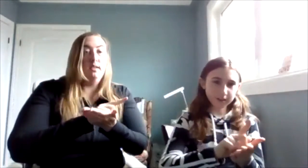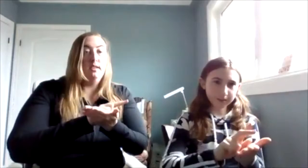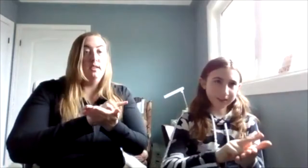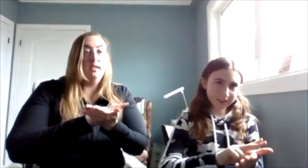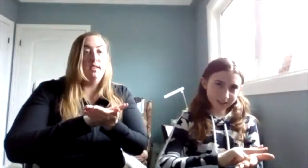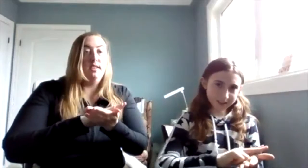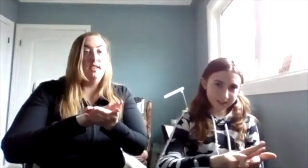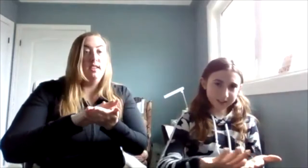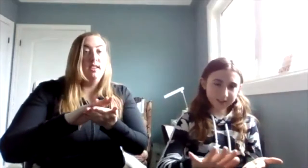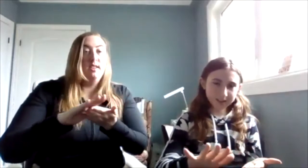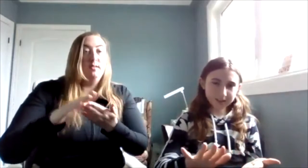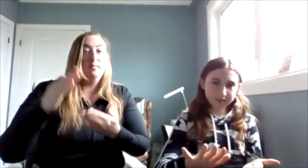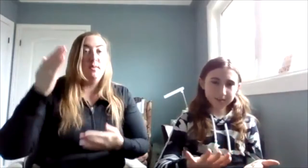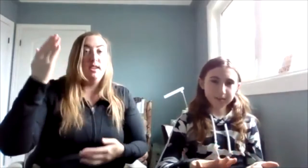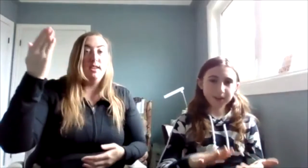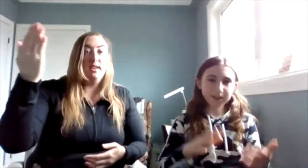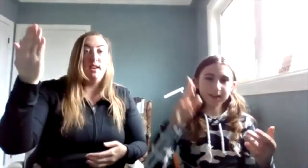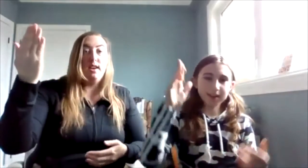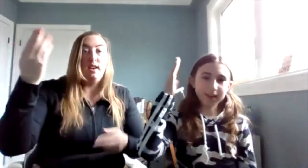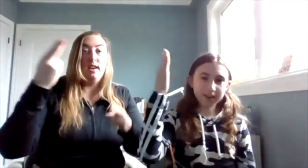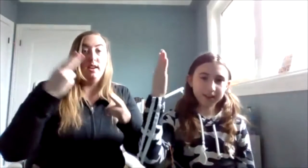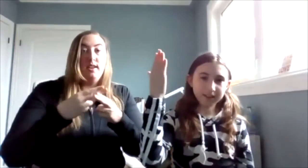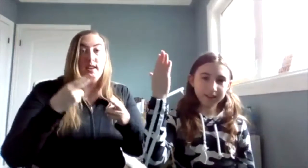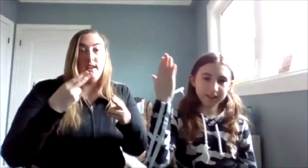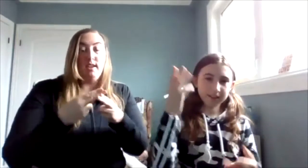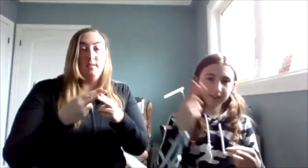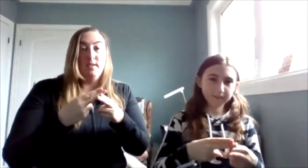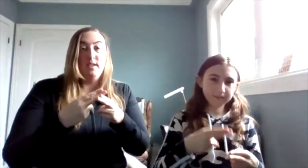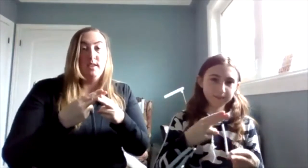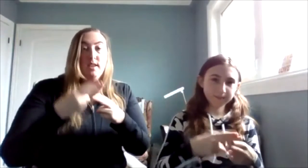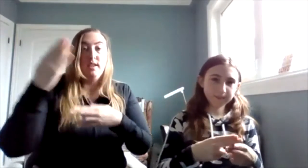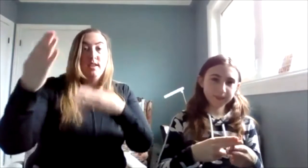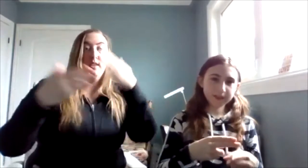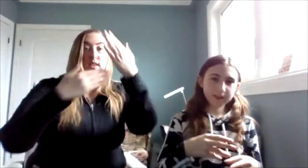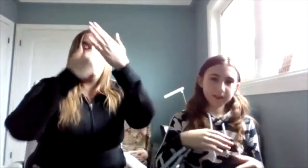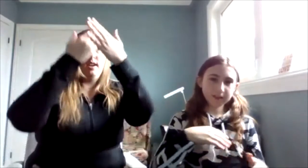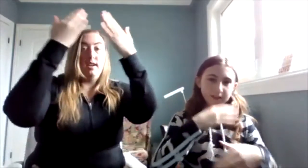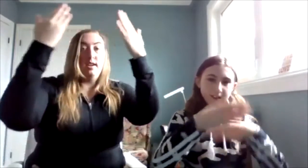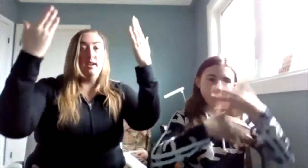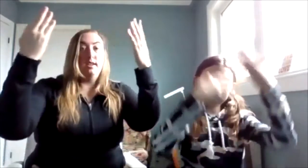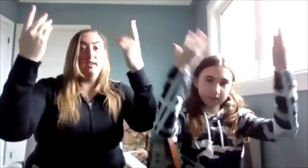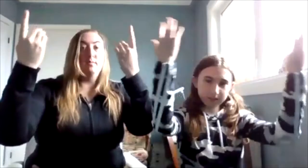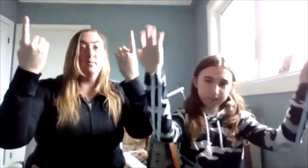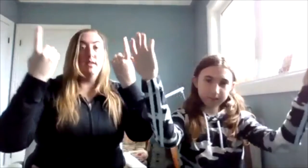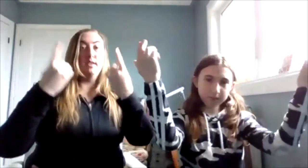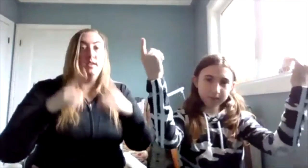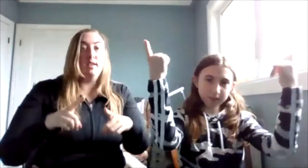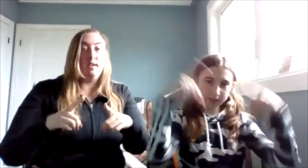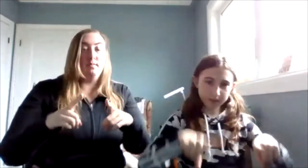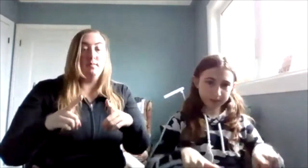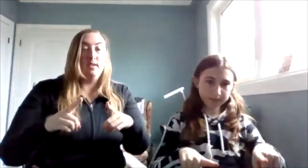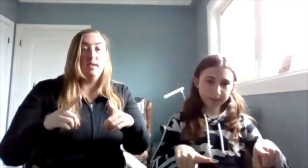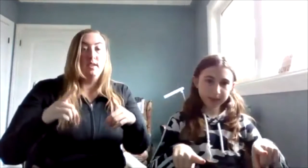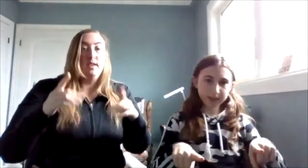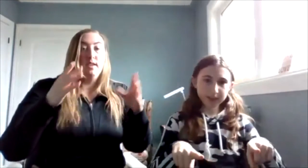hallowed be thy name. Thy kingdom come,